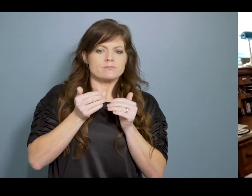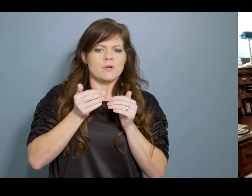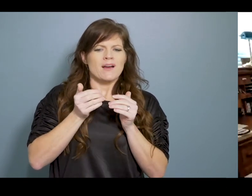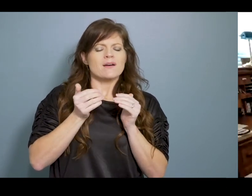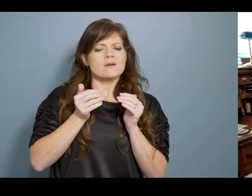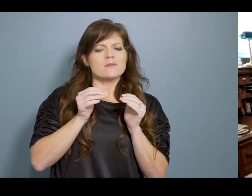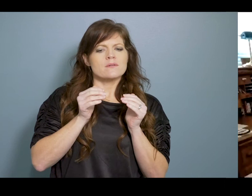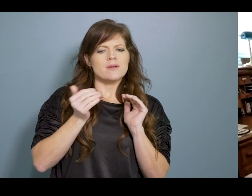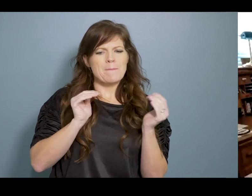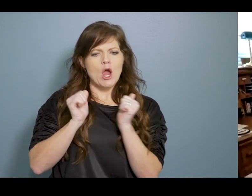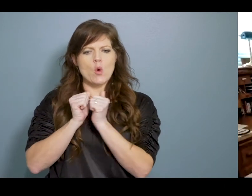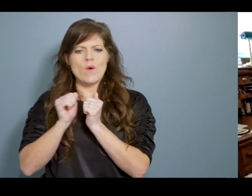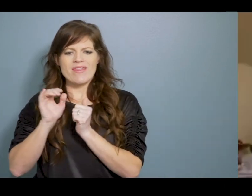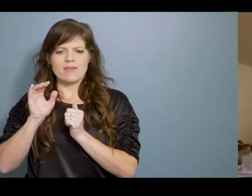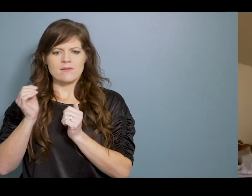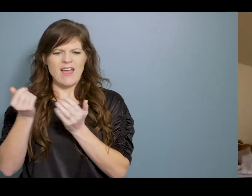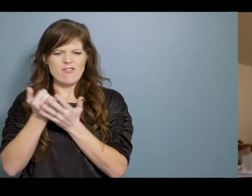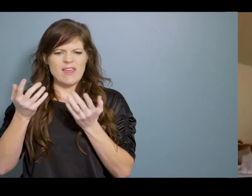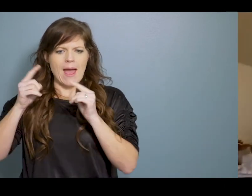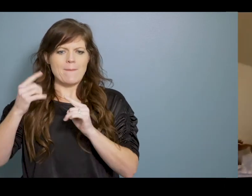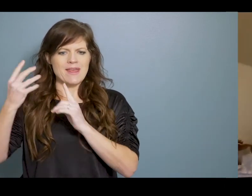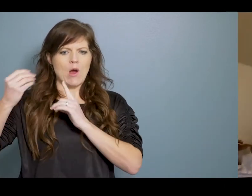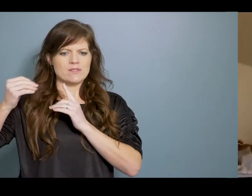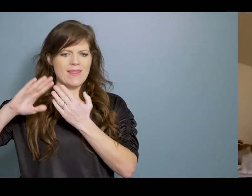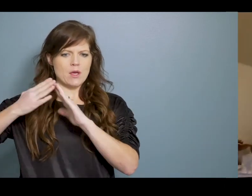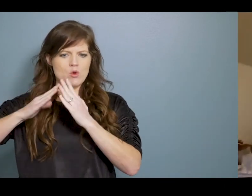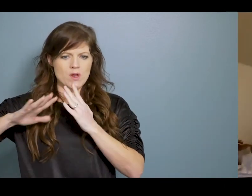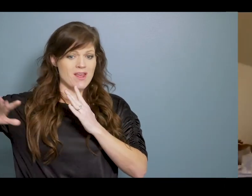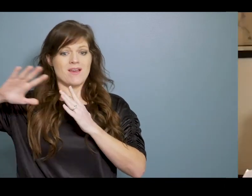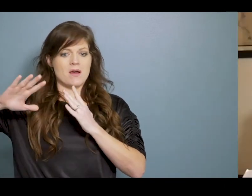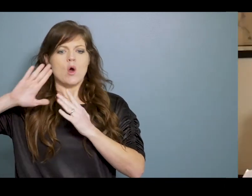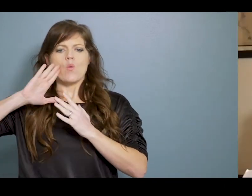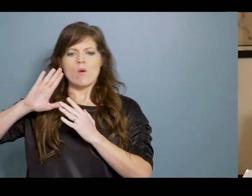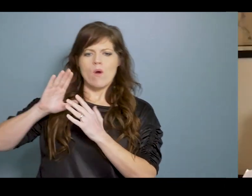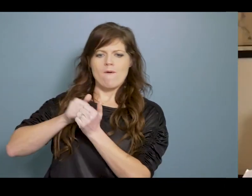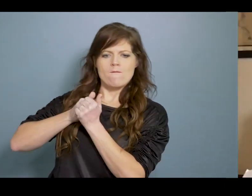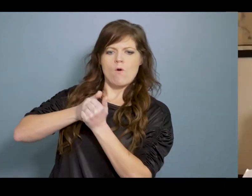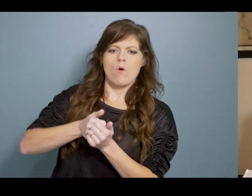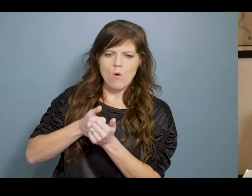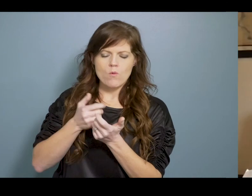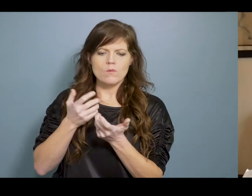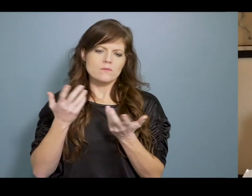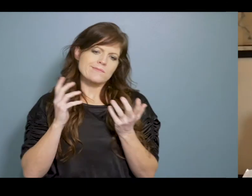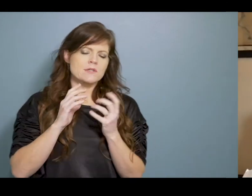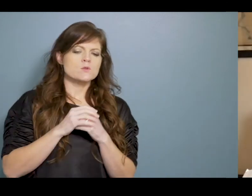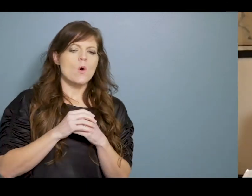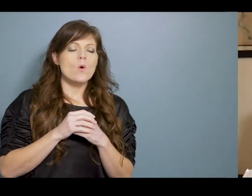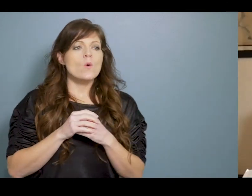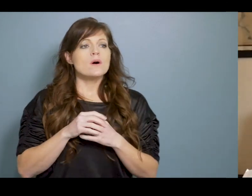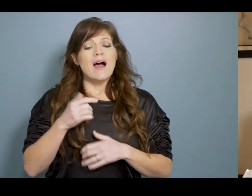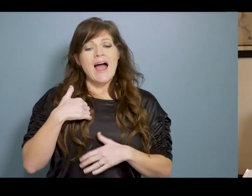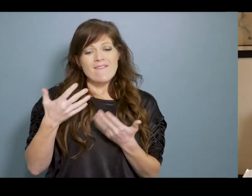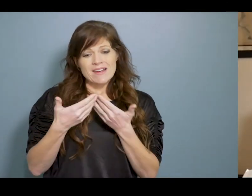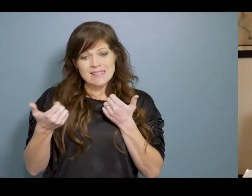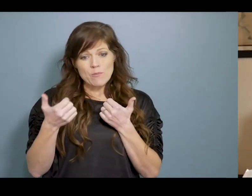Craig. Okay. Absolutely. All right, thank you to you both. Speaking of Luis, he had a separate question, and appreciate